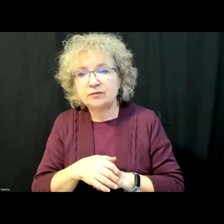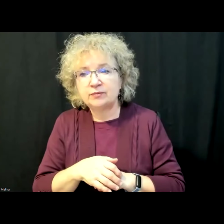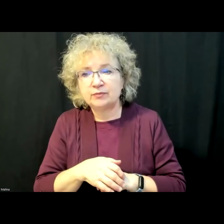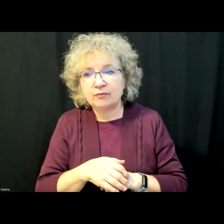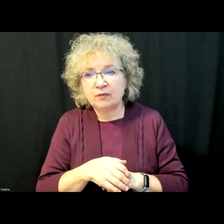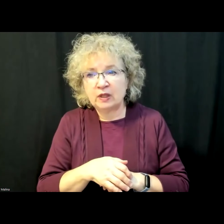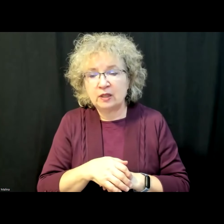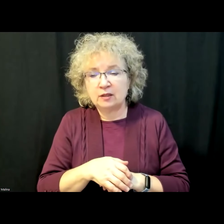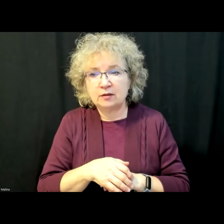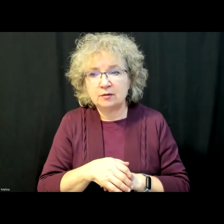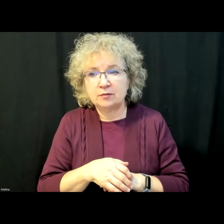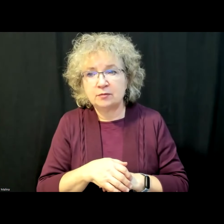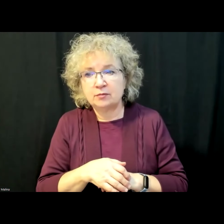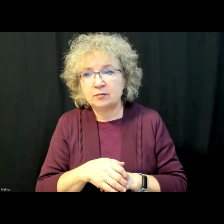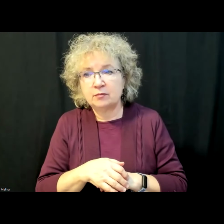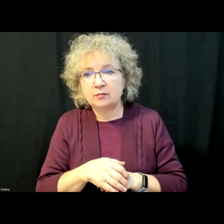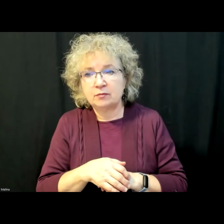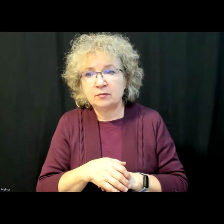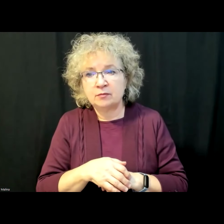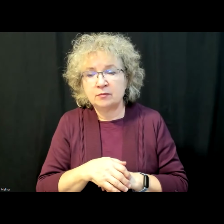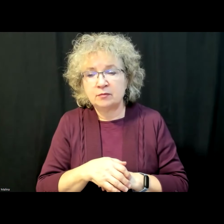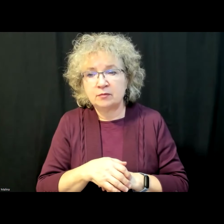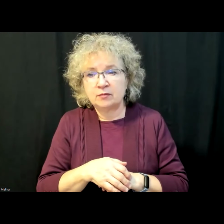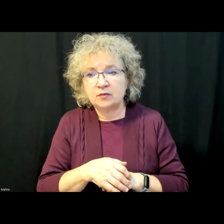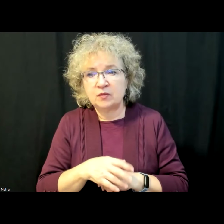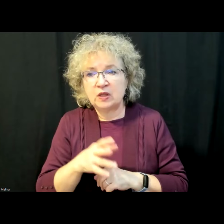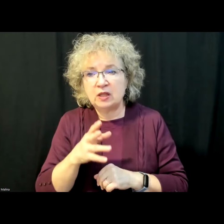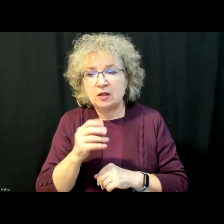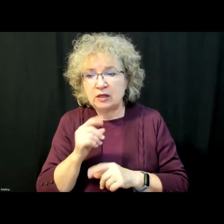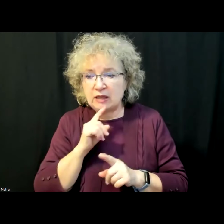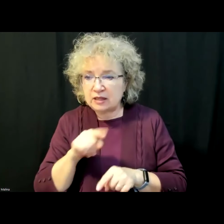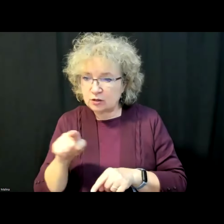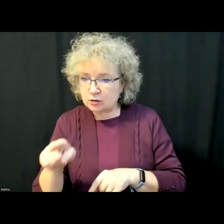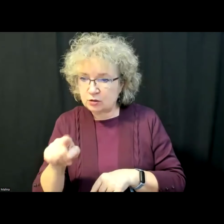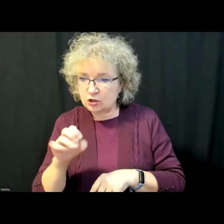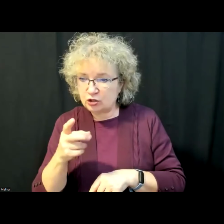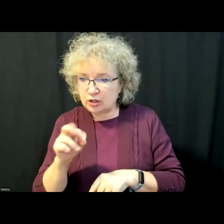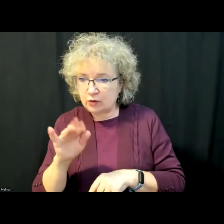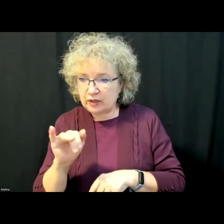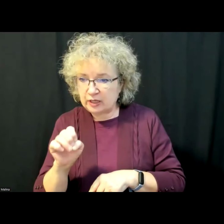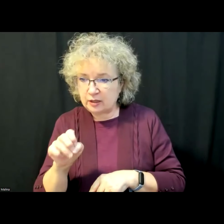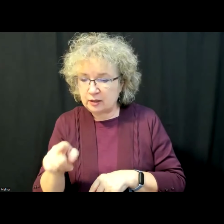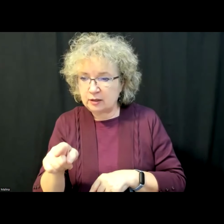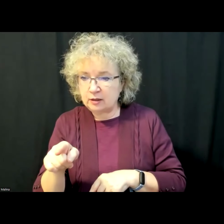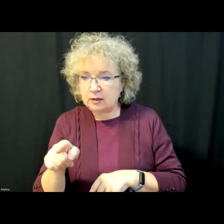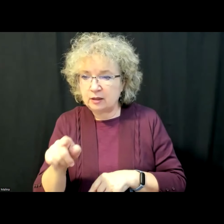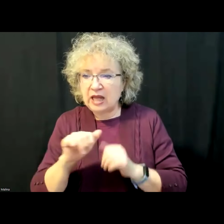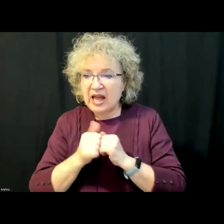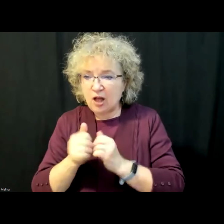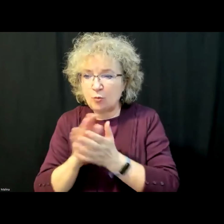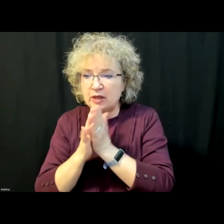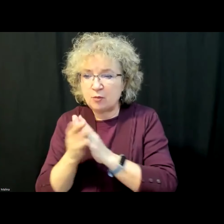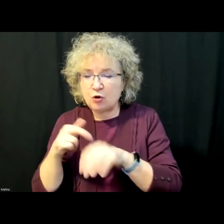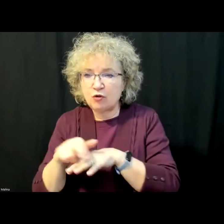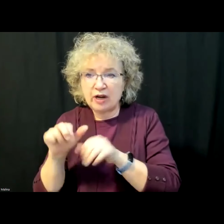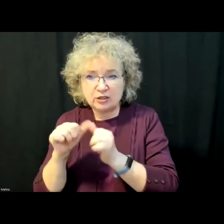um, package to them. And to answer Sherry's question here, how do you become a referring